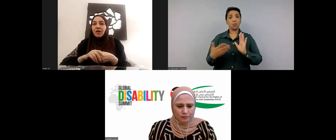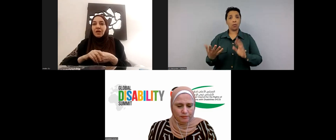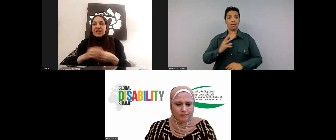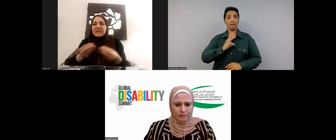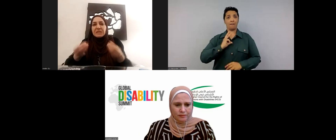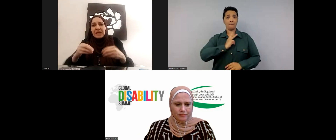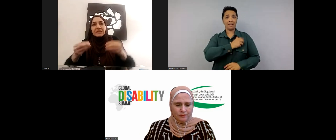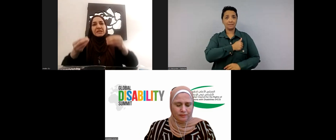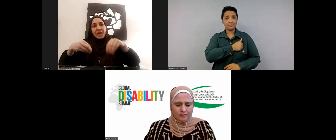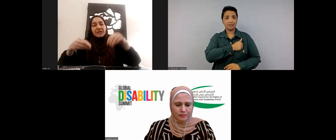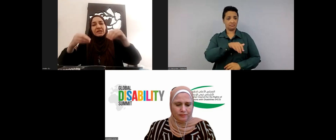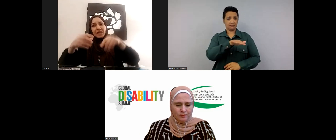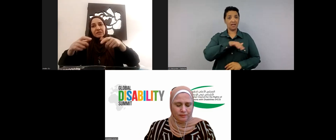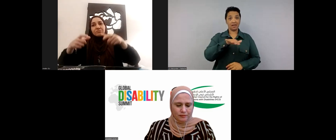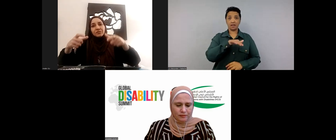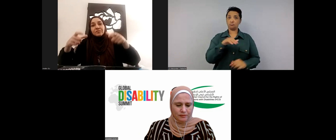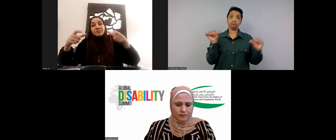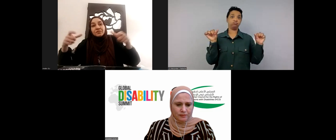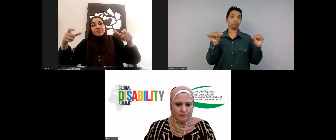crisis, and we are